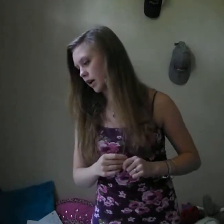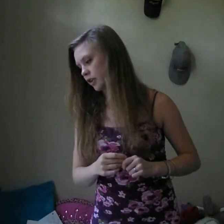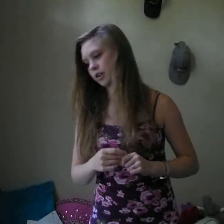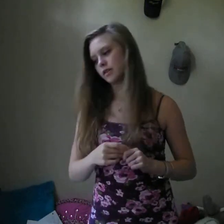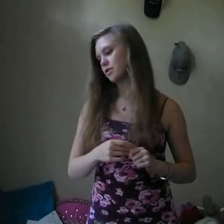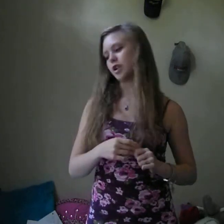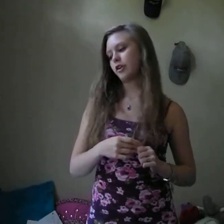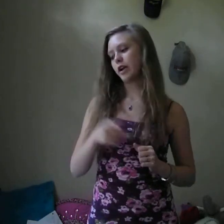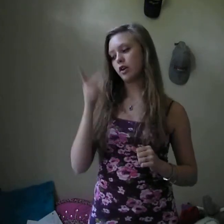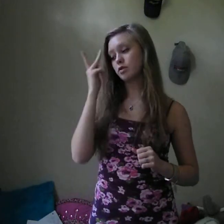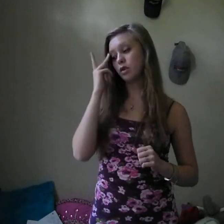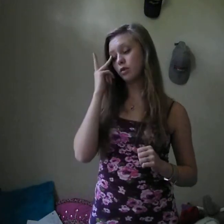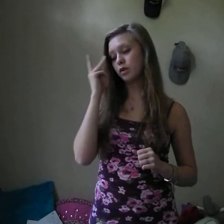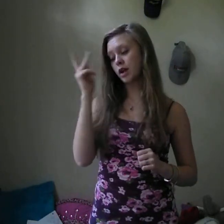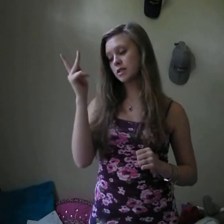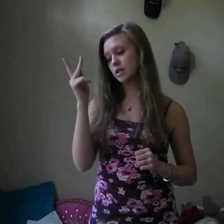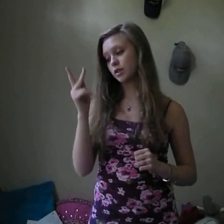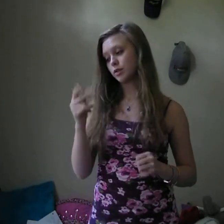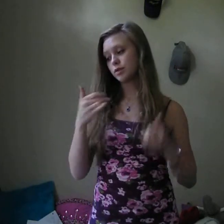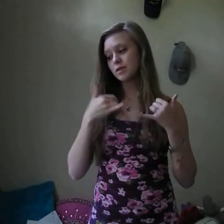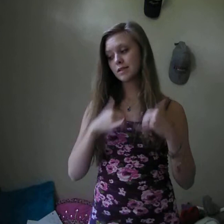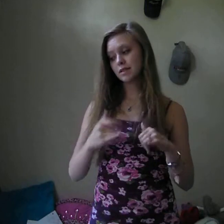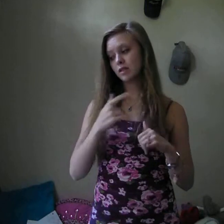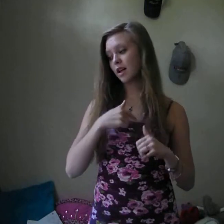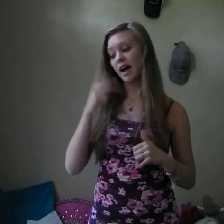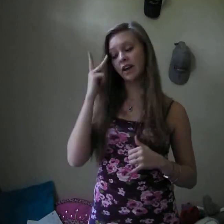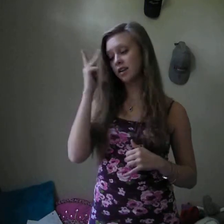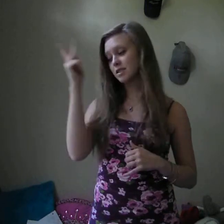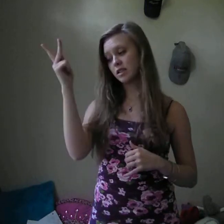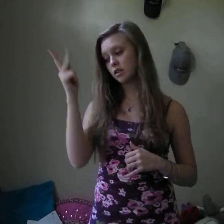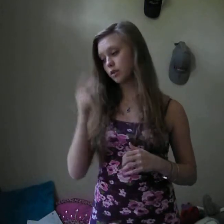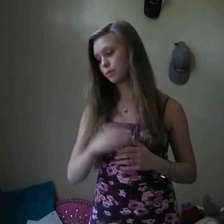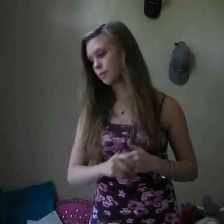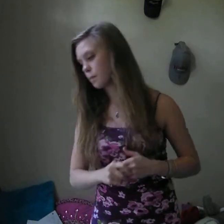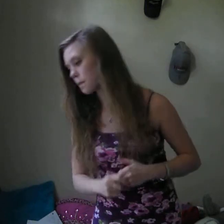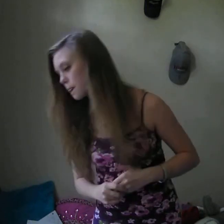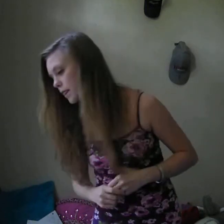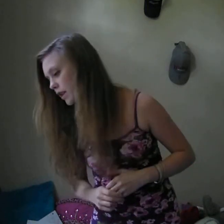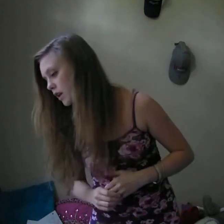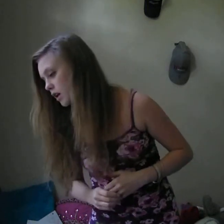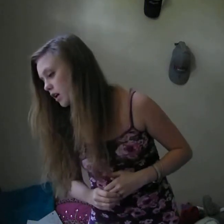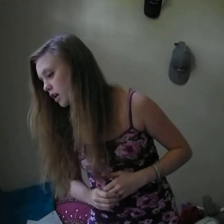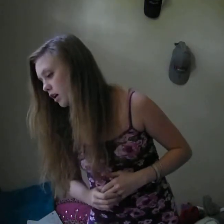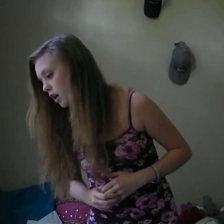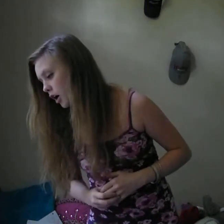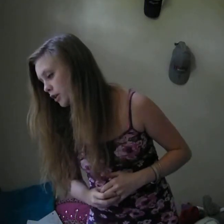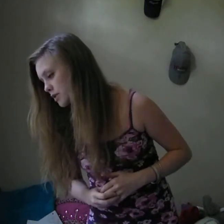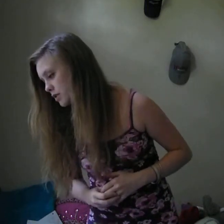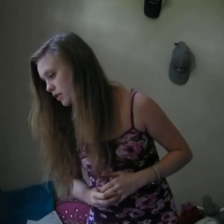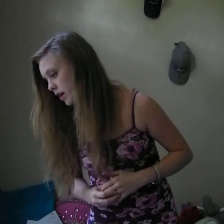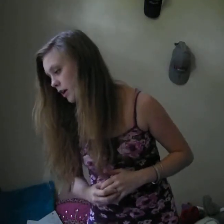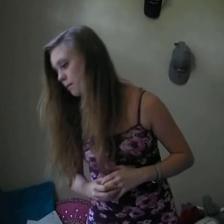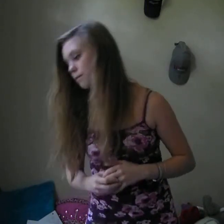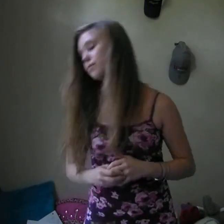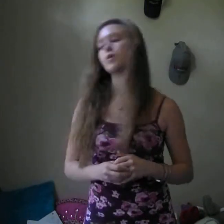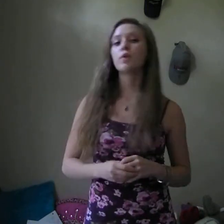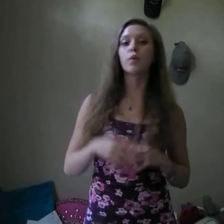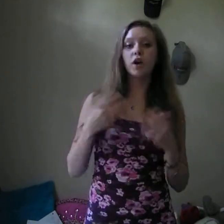And you're going to shake your head no, so not see you. Still, I not see you. Are you still there? With a